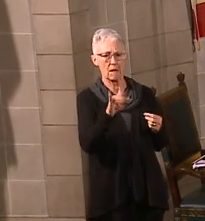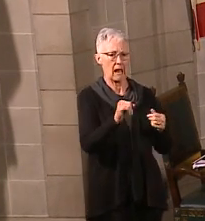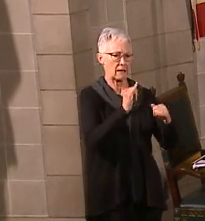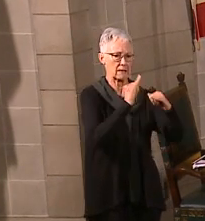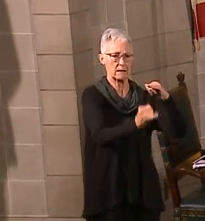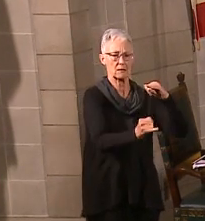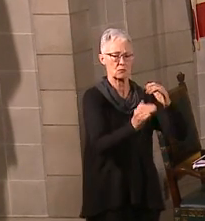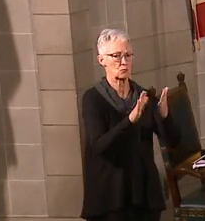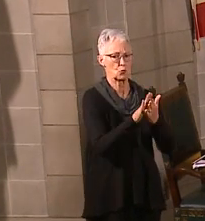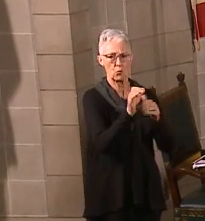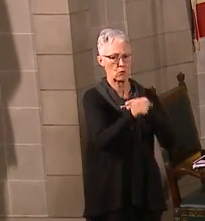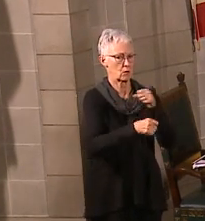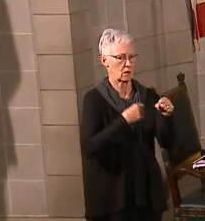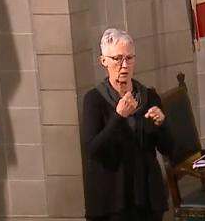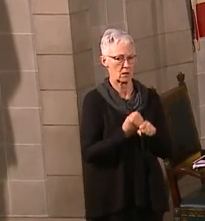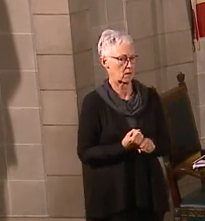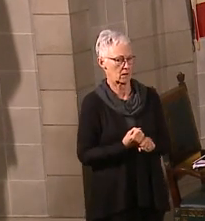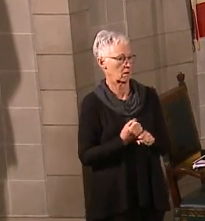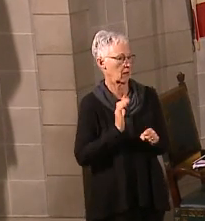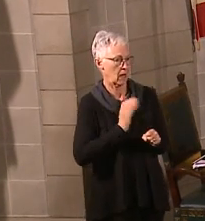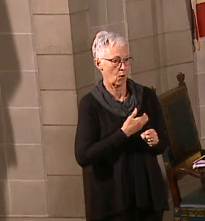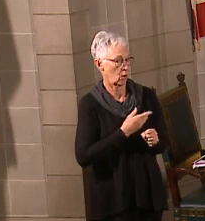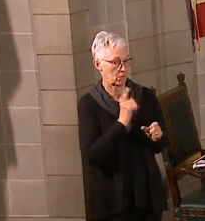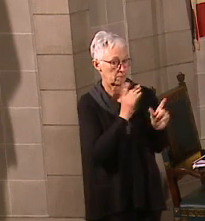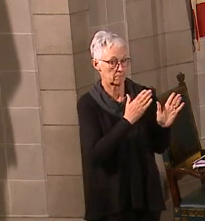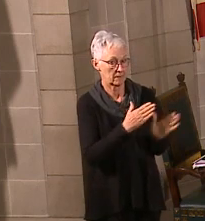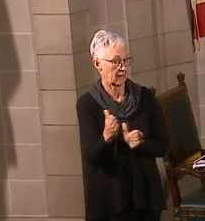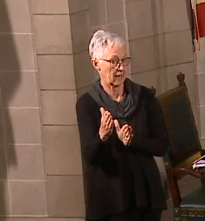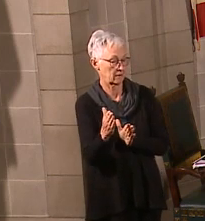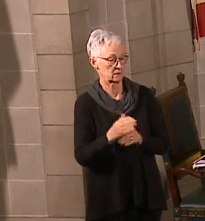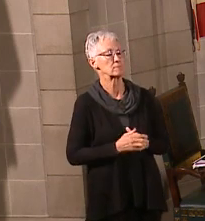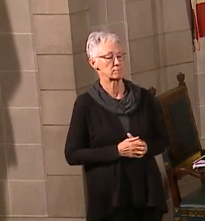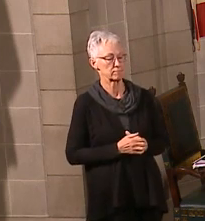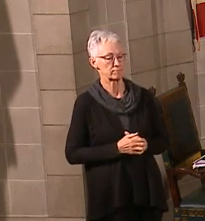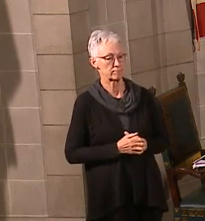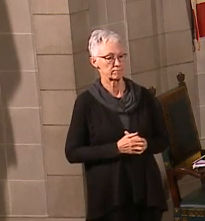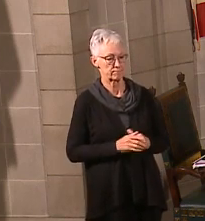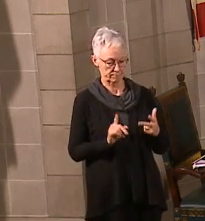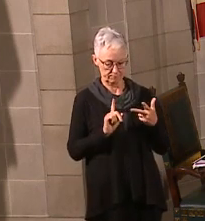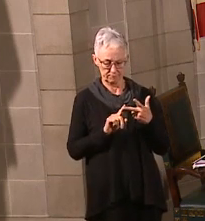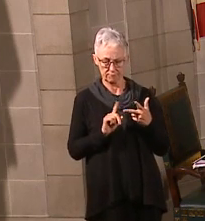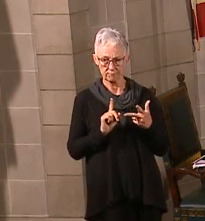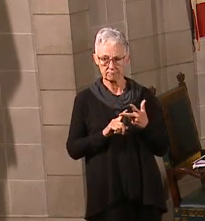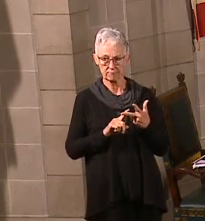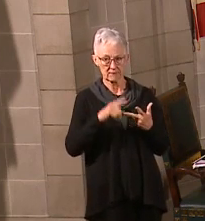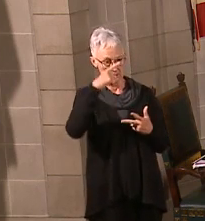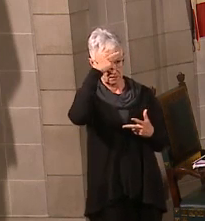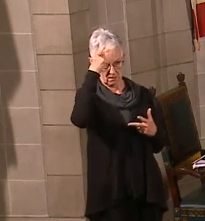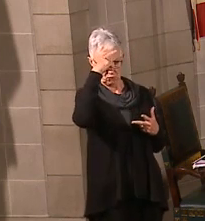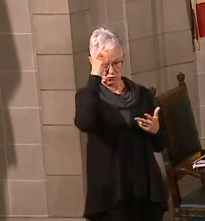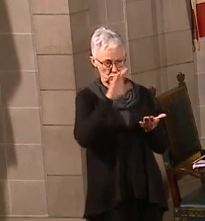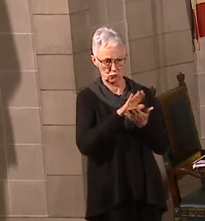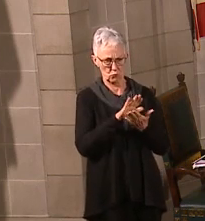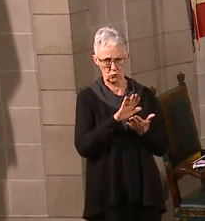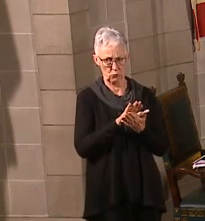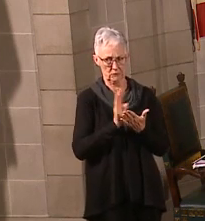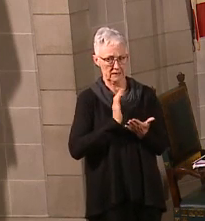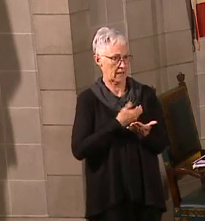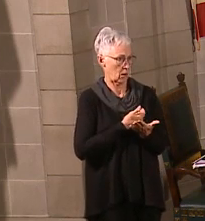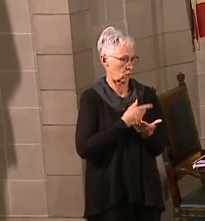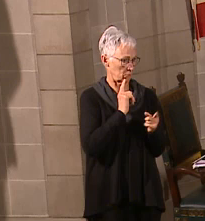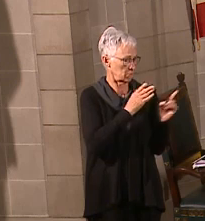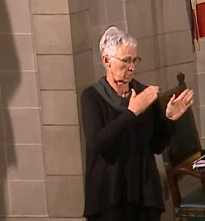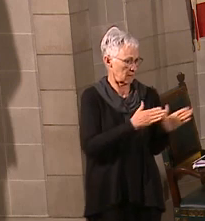bit more about that and what the end of the year is really looking like for schools. Three, really what's summer school time and what's summer look like